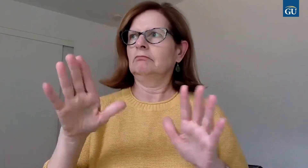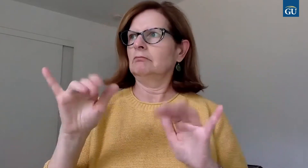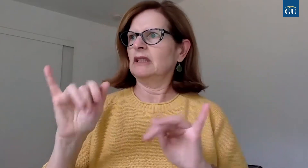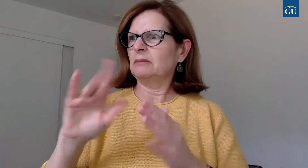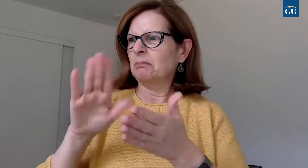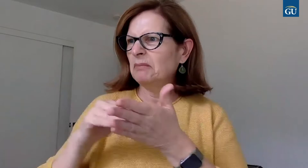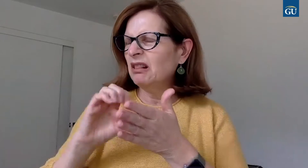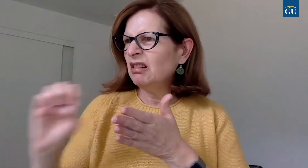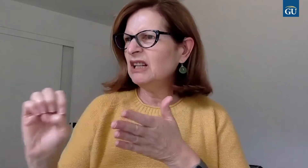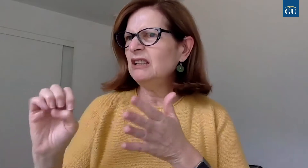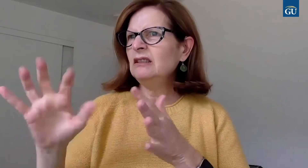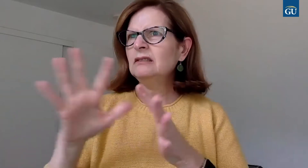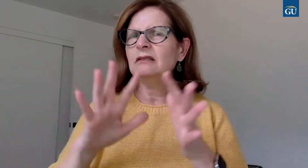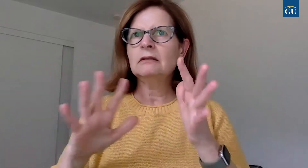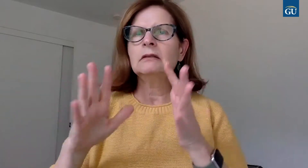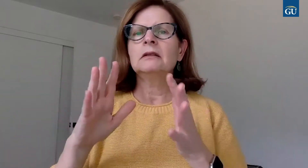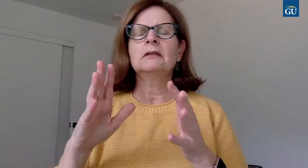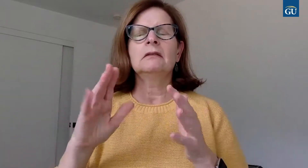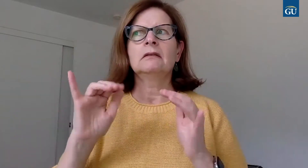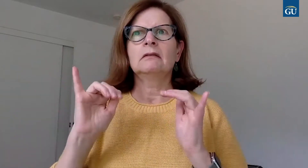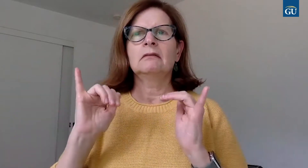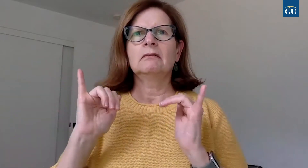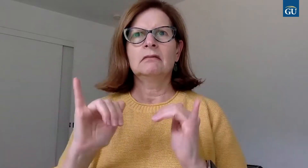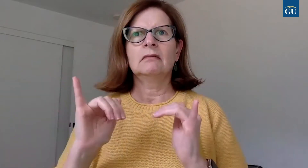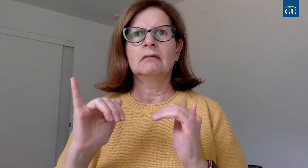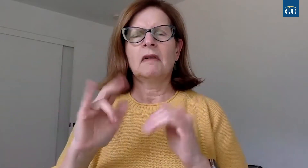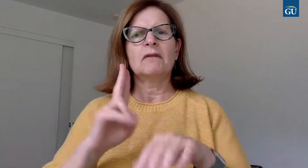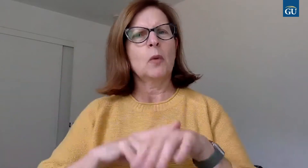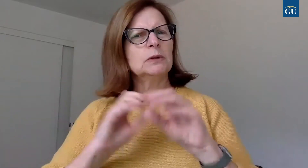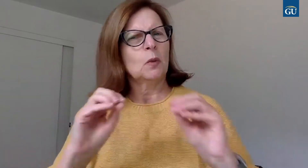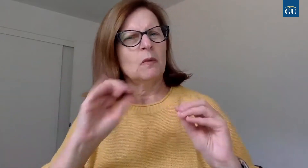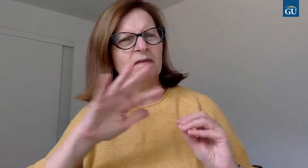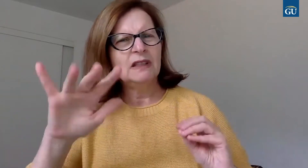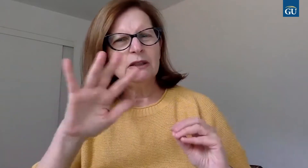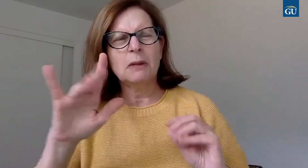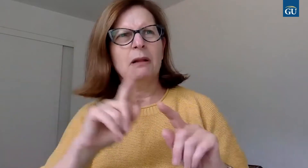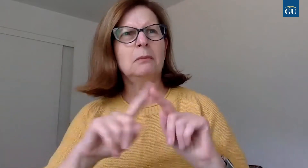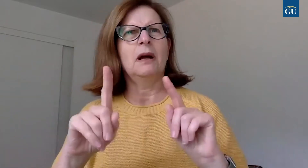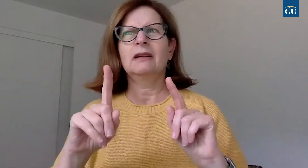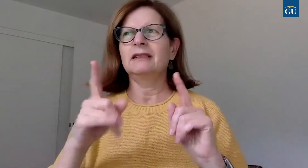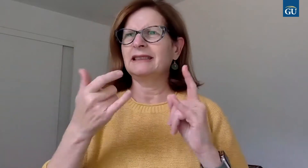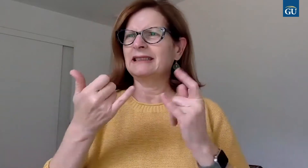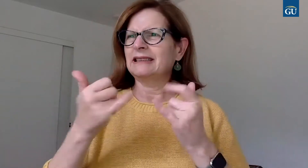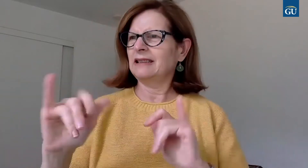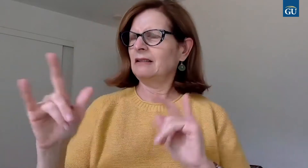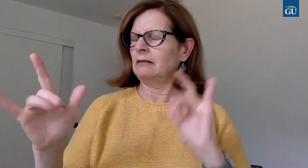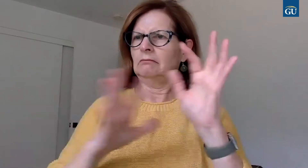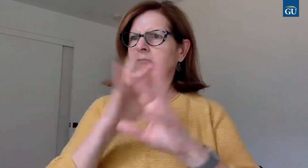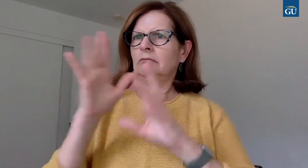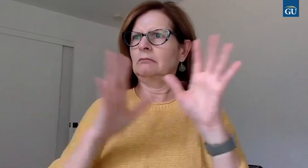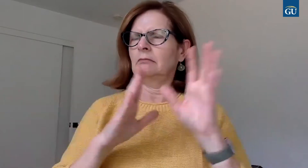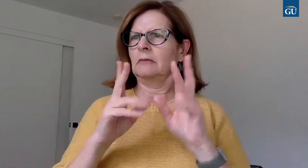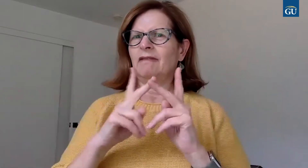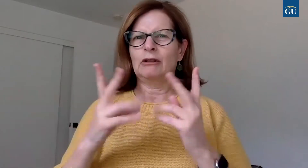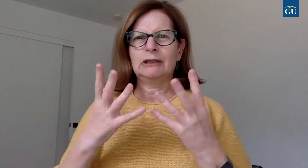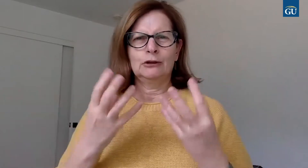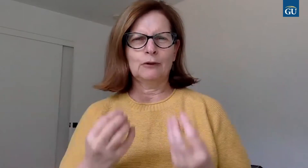to understand a bit. It was interesting seeing this Middle Eastern sign language. There was no finger